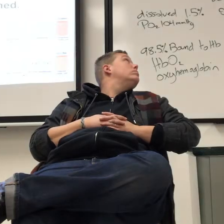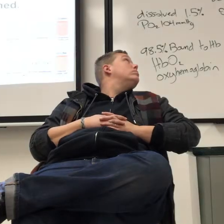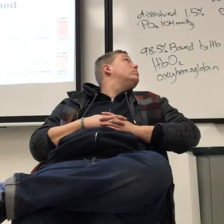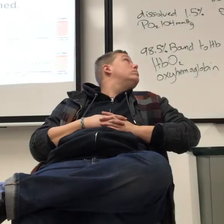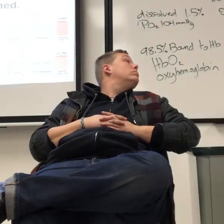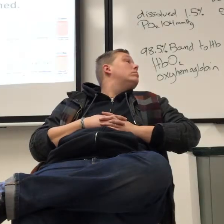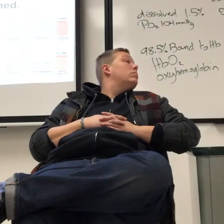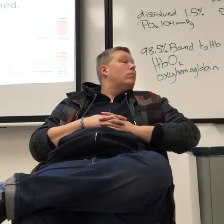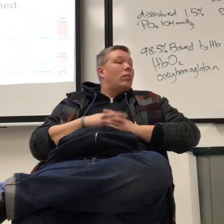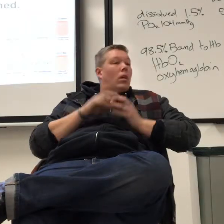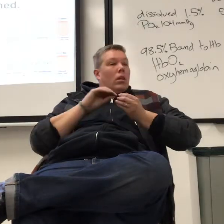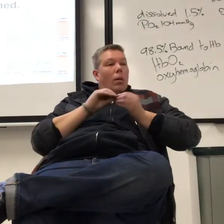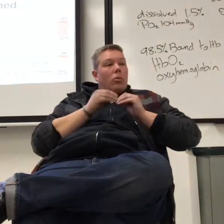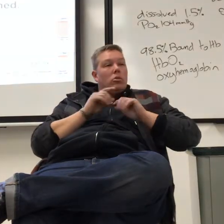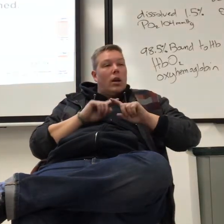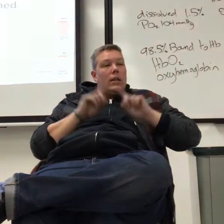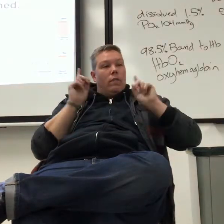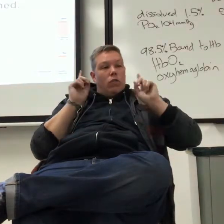the numbers are different.